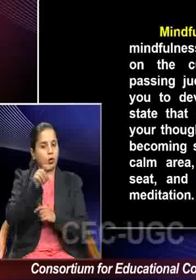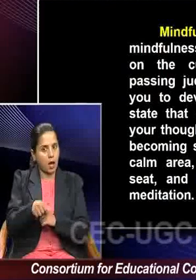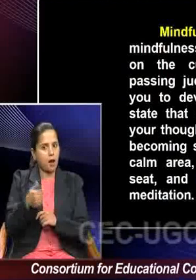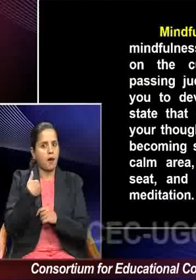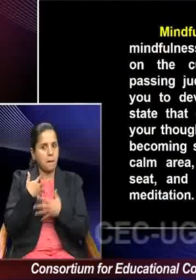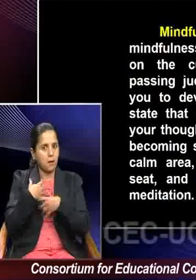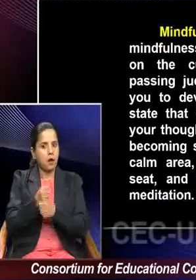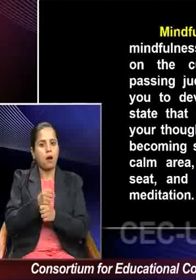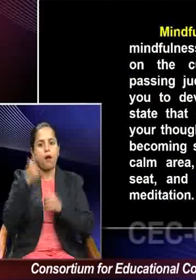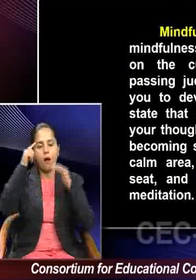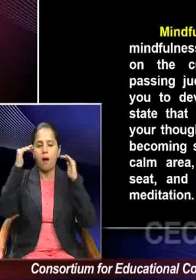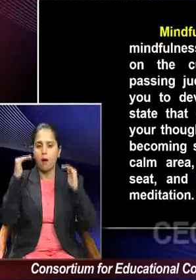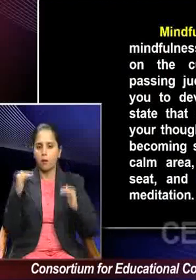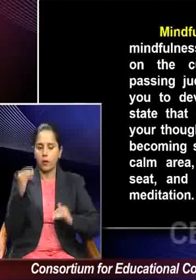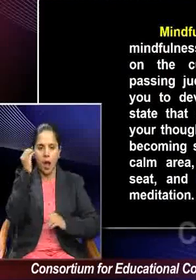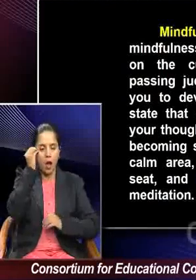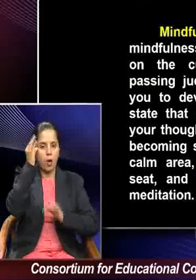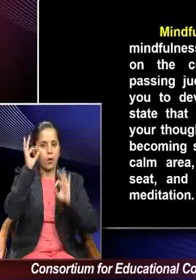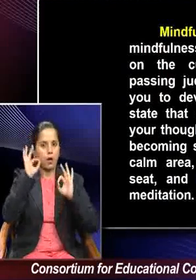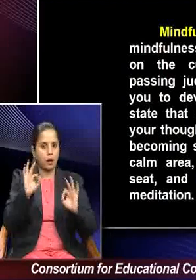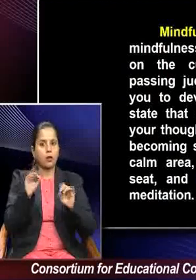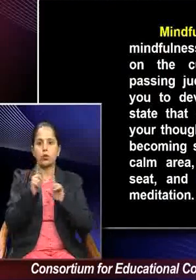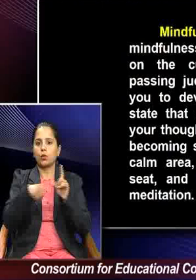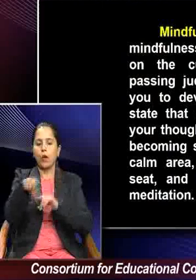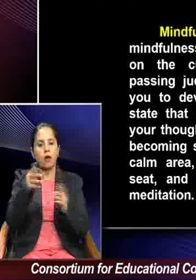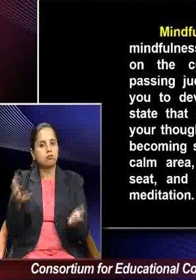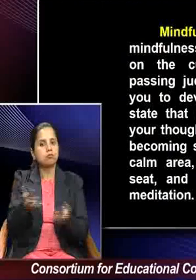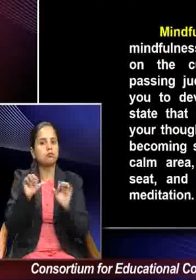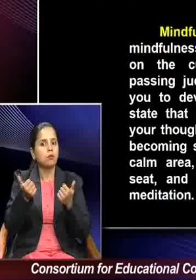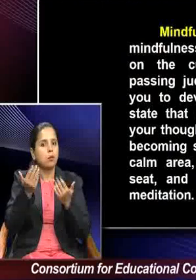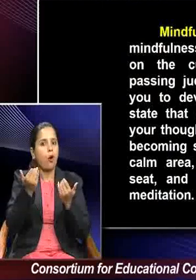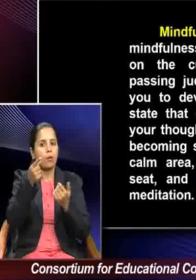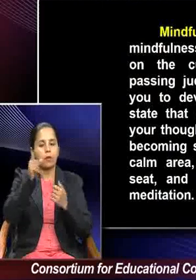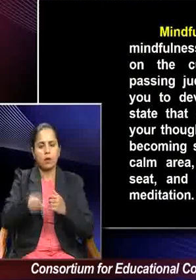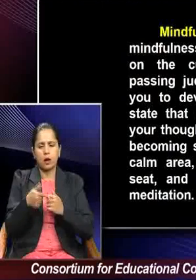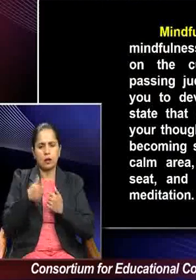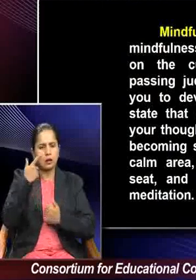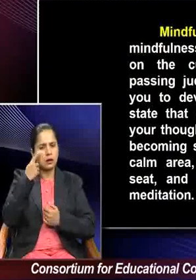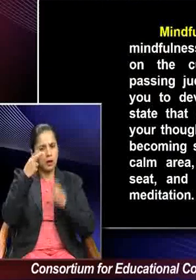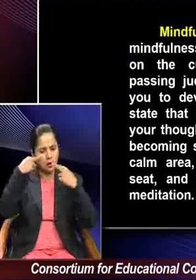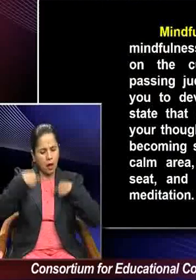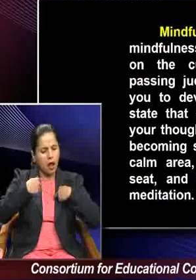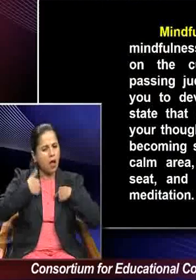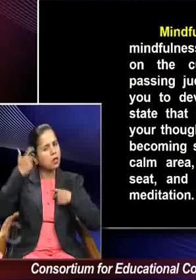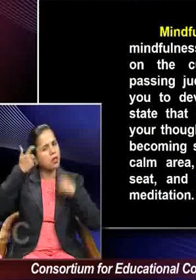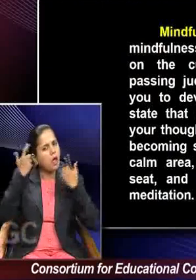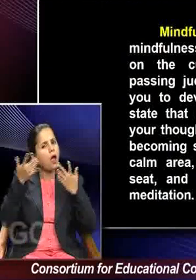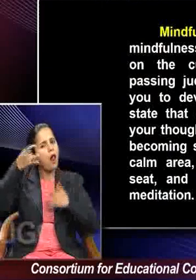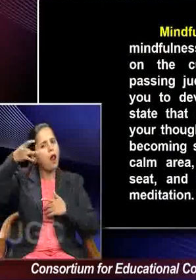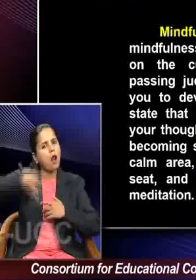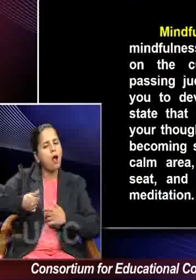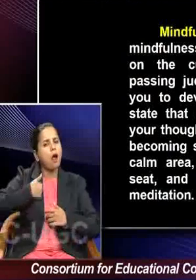a calm awareness that enables you to examine your thoughts and